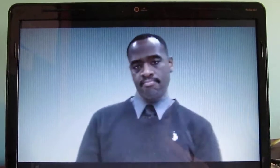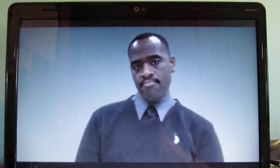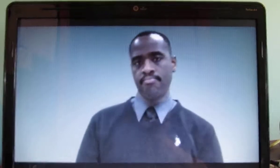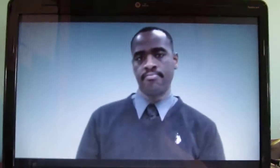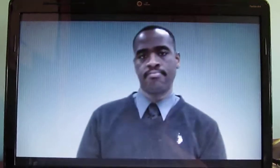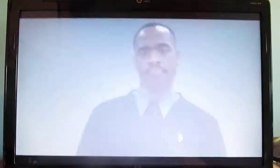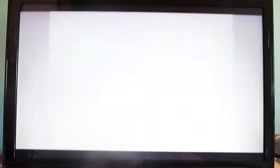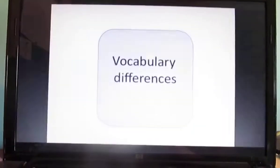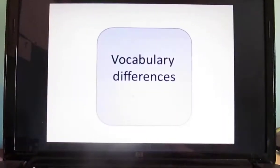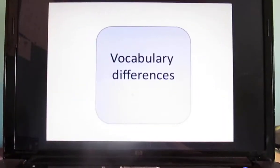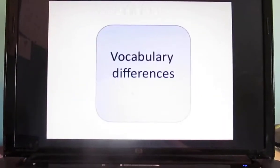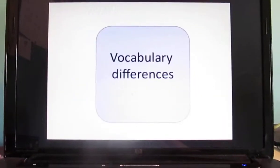the white.